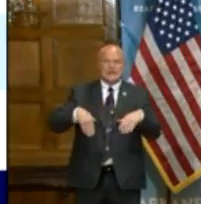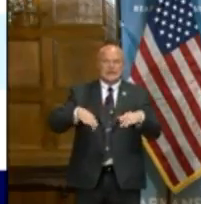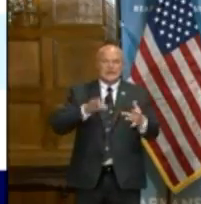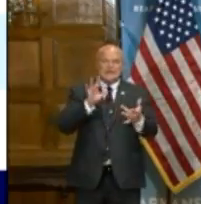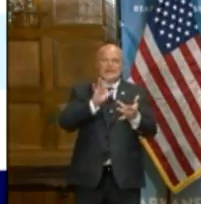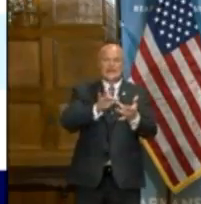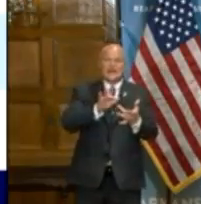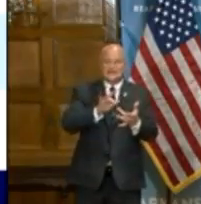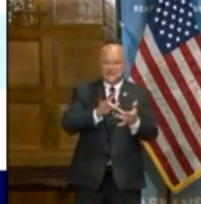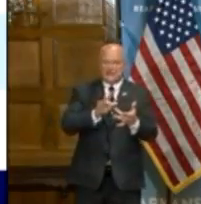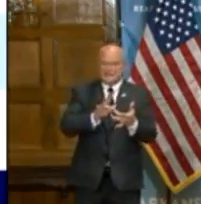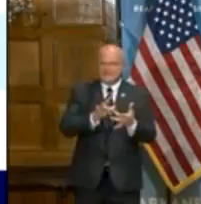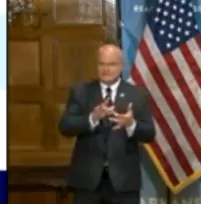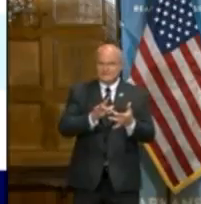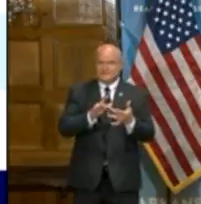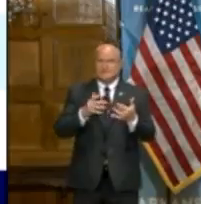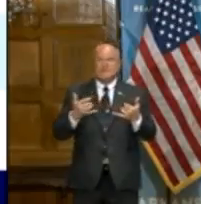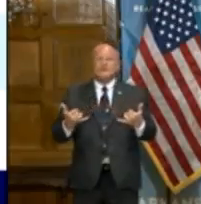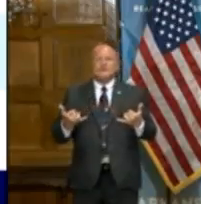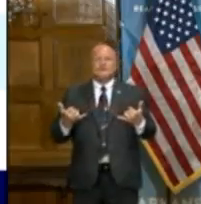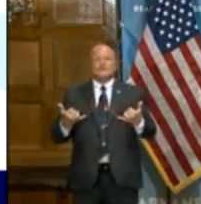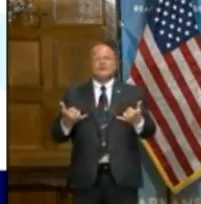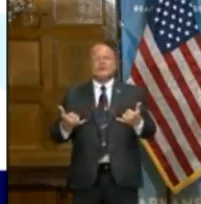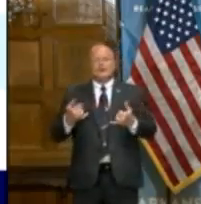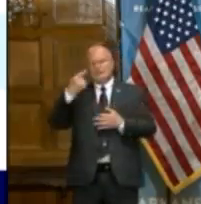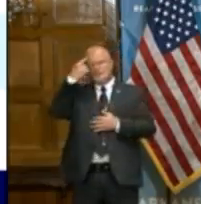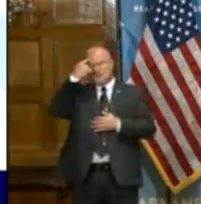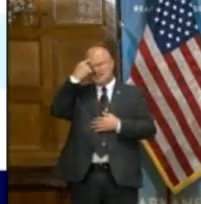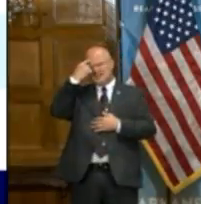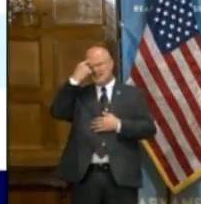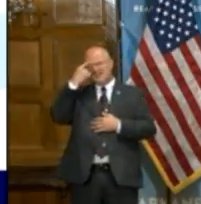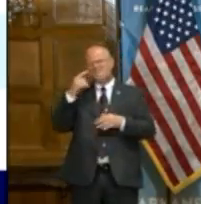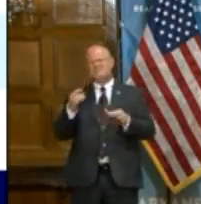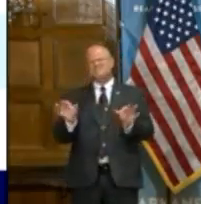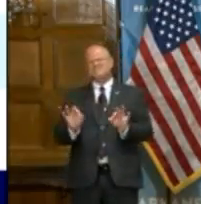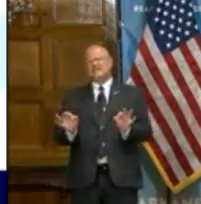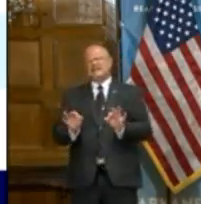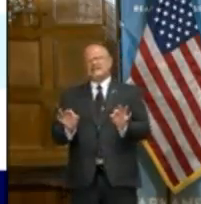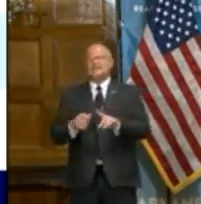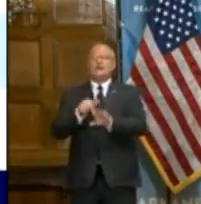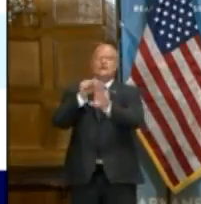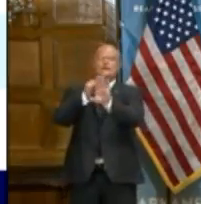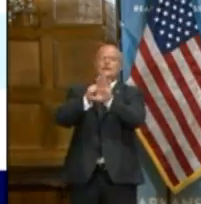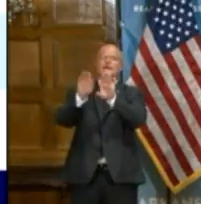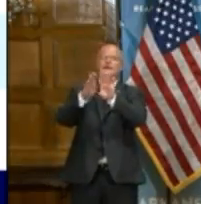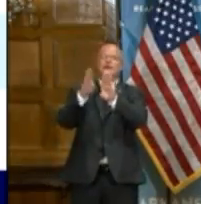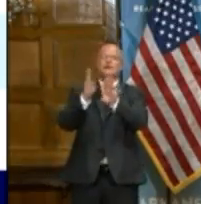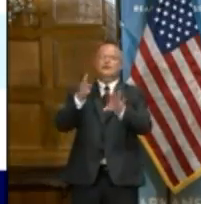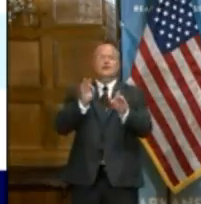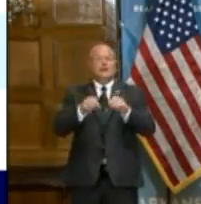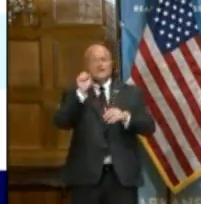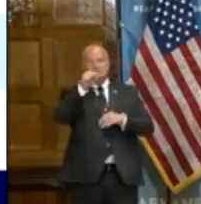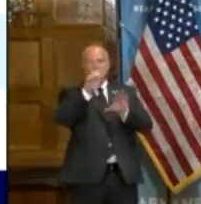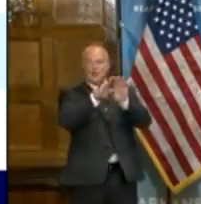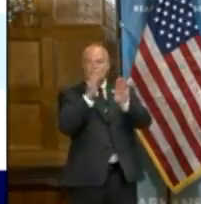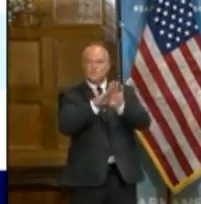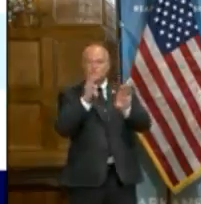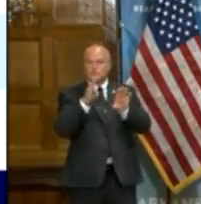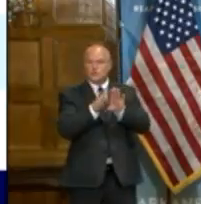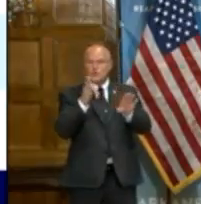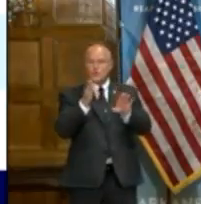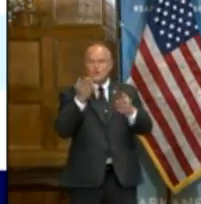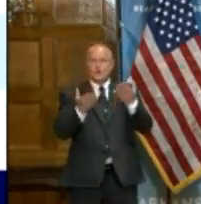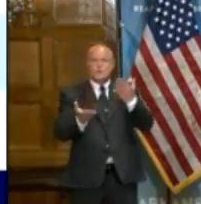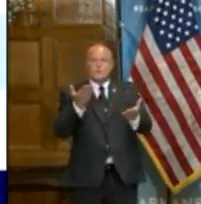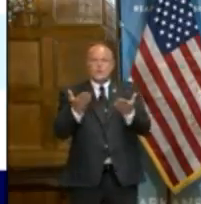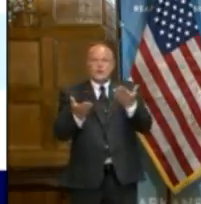able to contact yet. Now, you think, well, that should be easy. Why don't you just go knock on their door? Well, if you knock on their door,